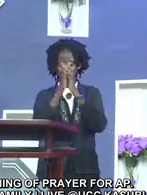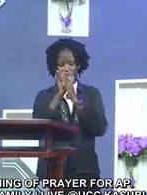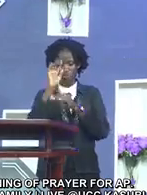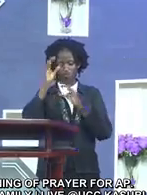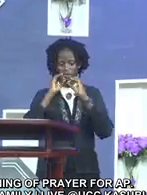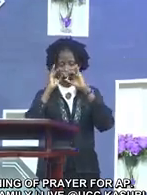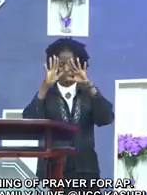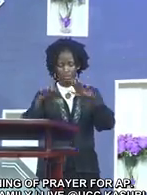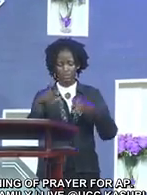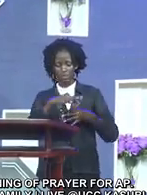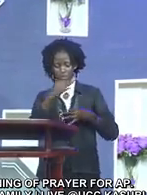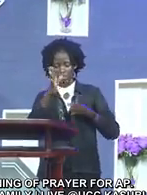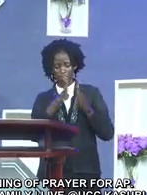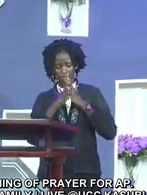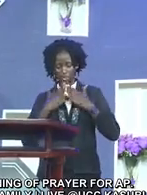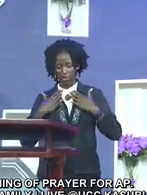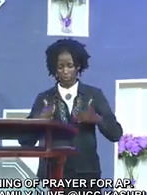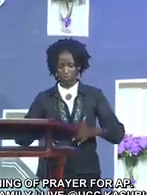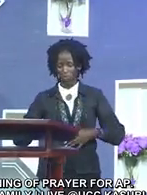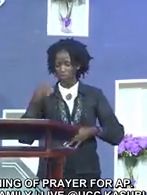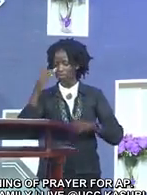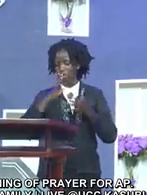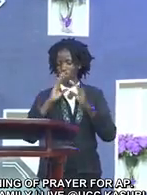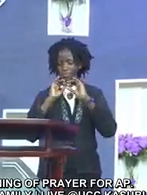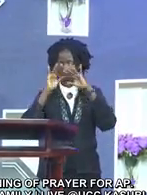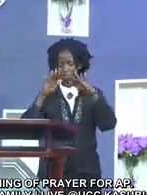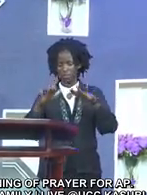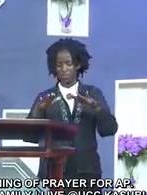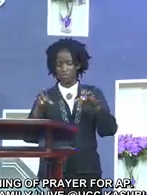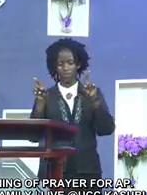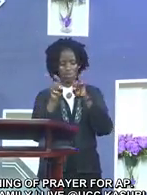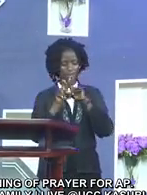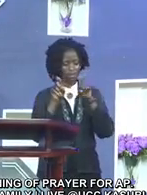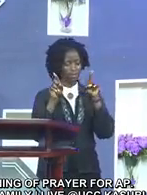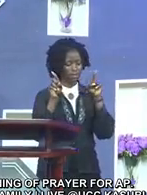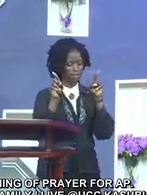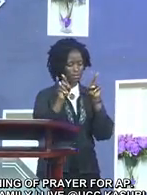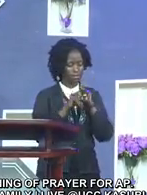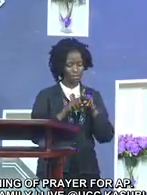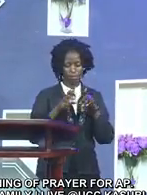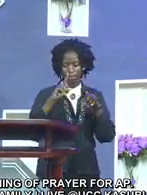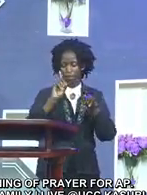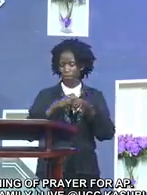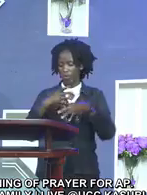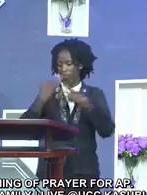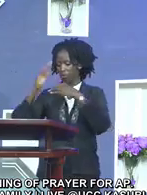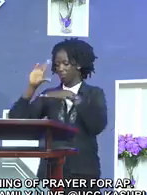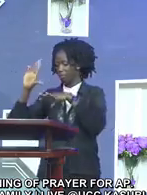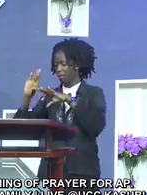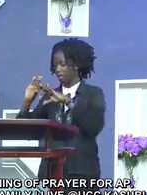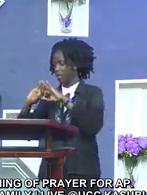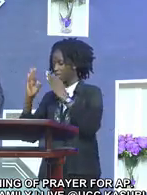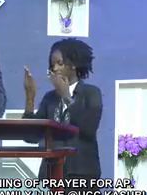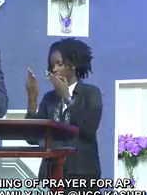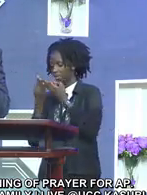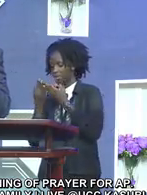omukisa ogw'omwoyo n'ogw'omubiri. We pray a physical and spiritual era nga bwe tuddayo mu maka gaffe tusabye obukuumi bwo